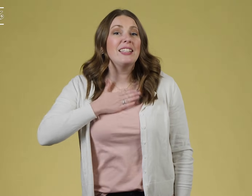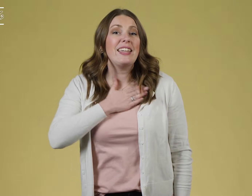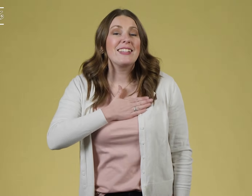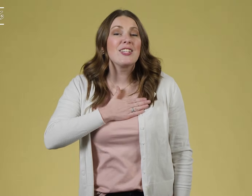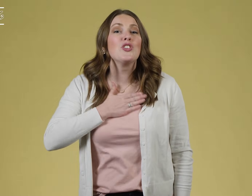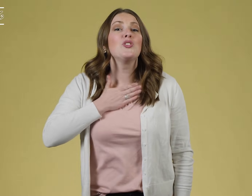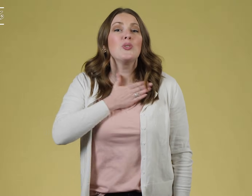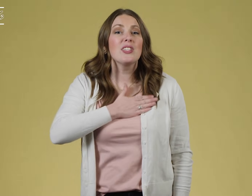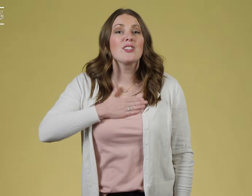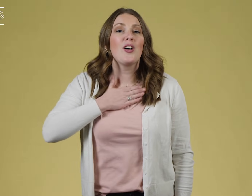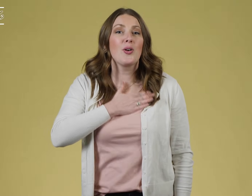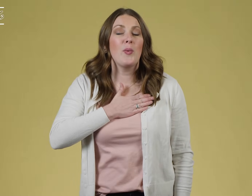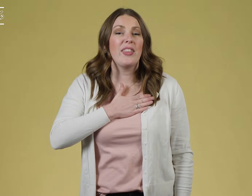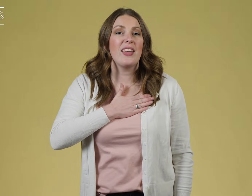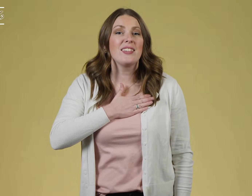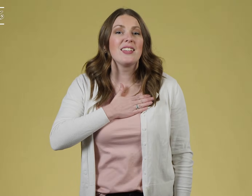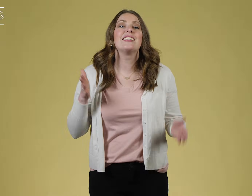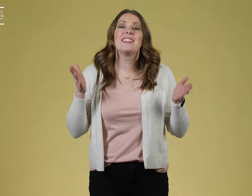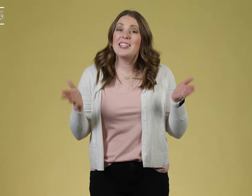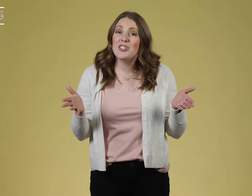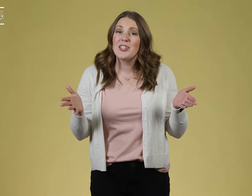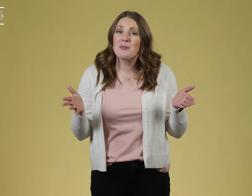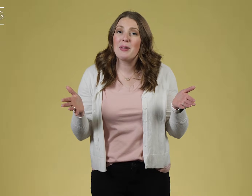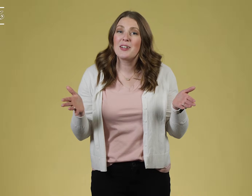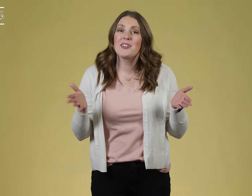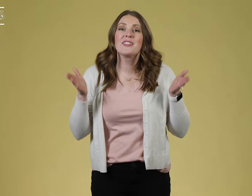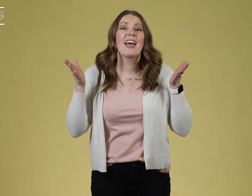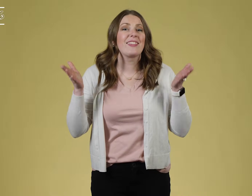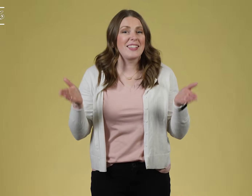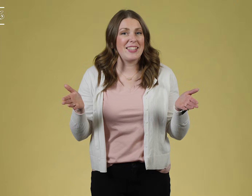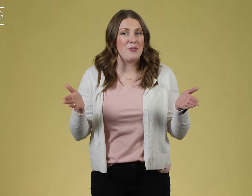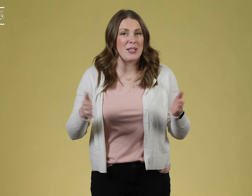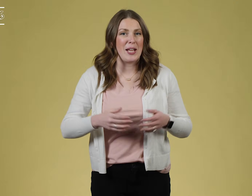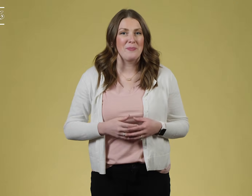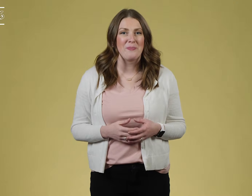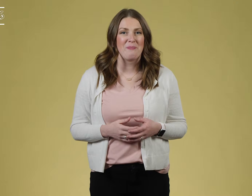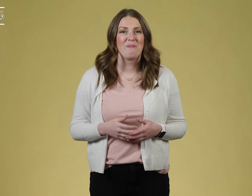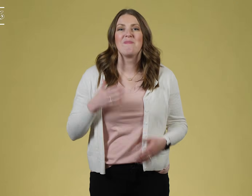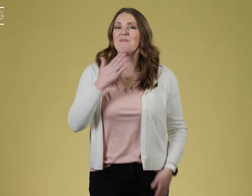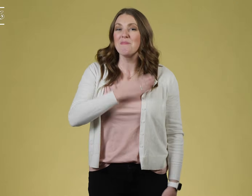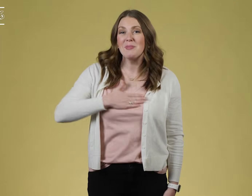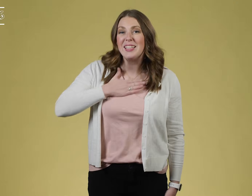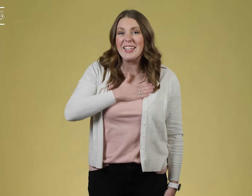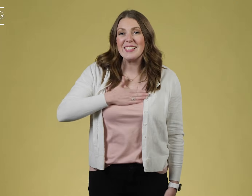please, do this along with it. It's teaching them manners at the same time. please.